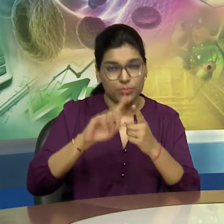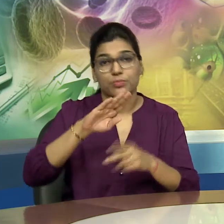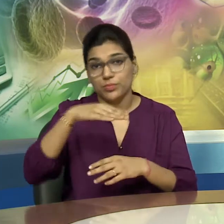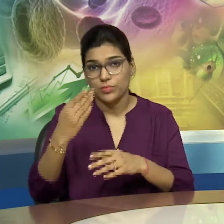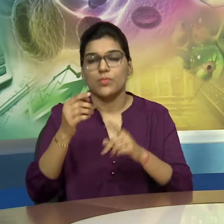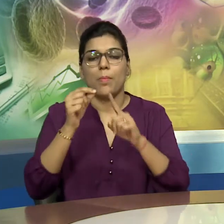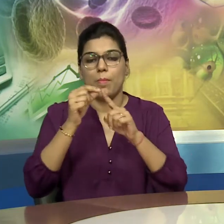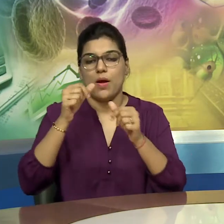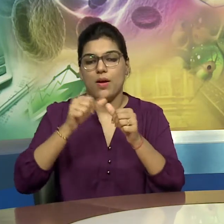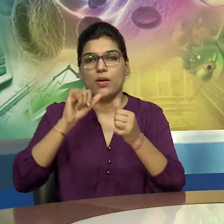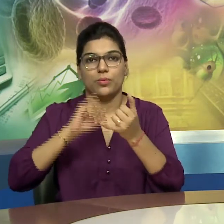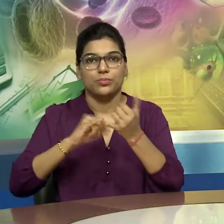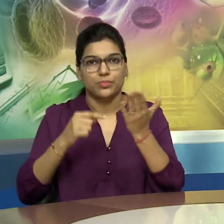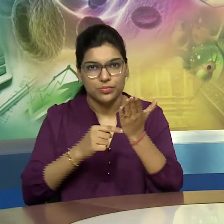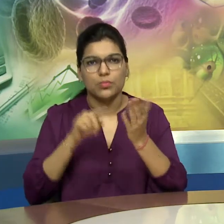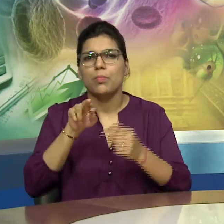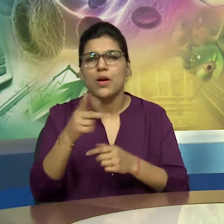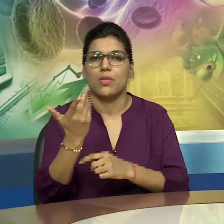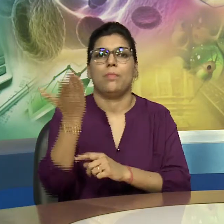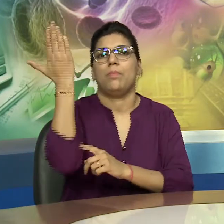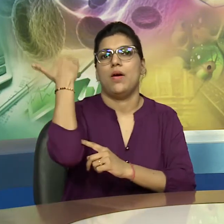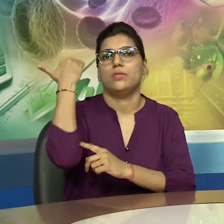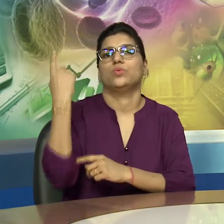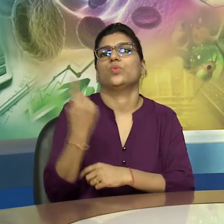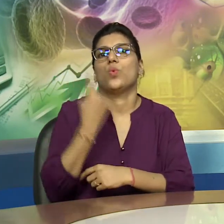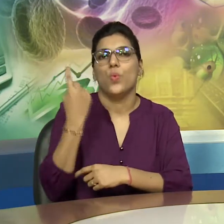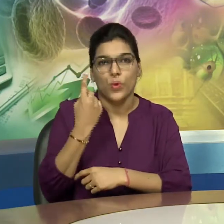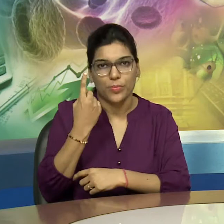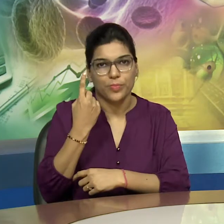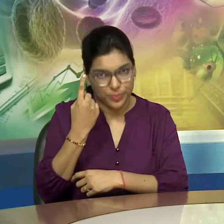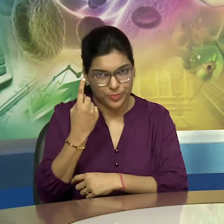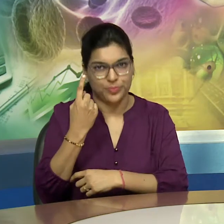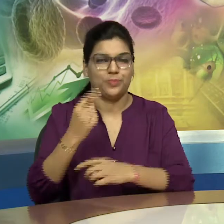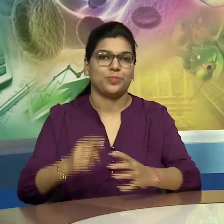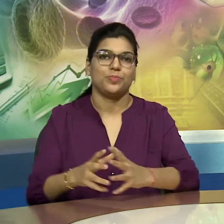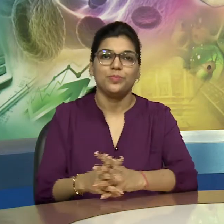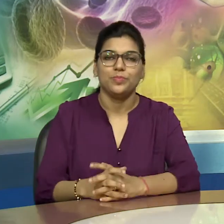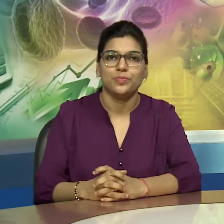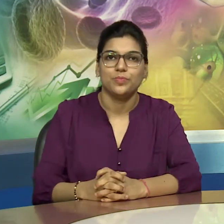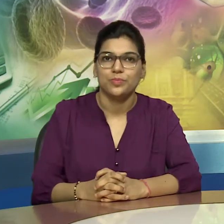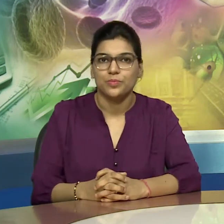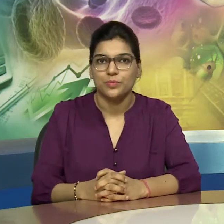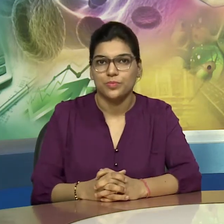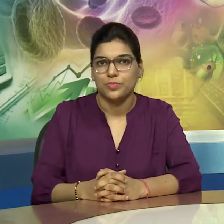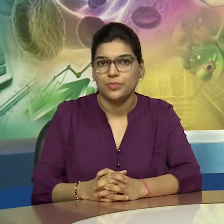This is the spelling of simple past tense. This is the sign of simple past.